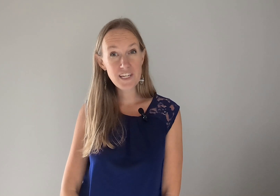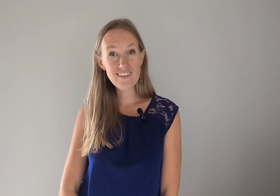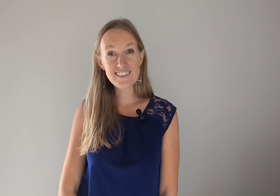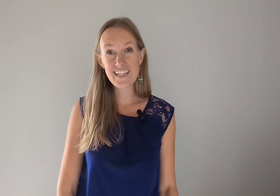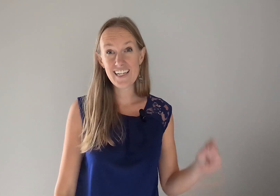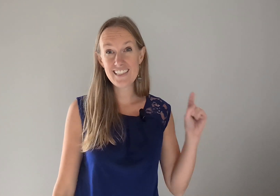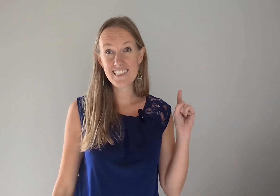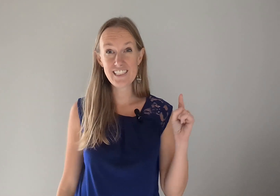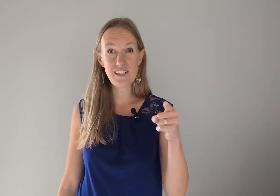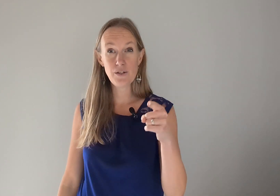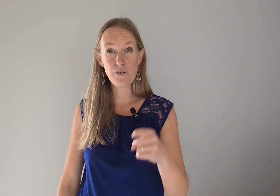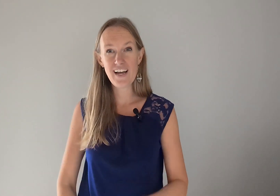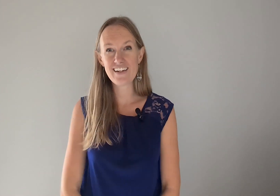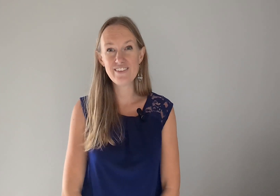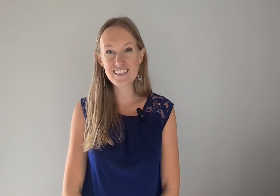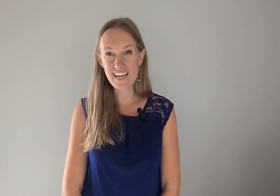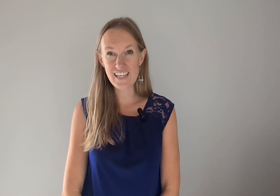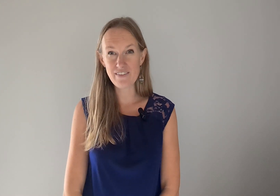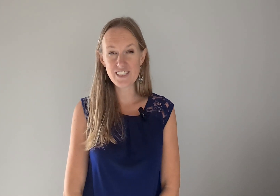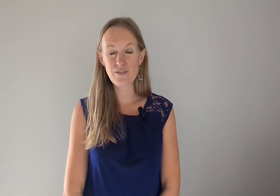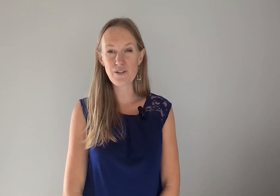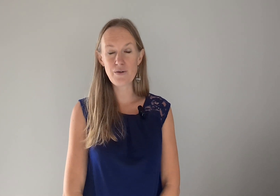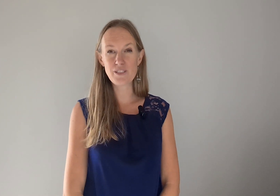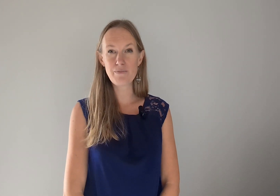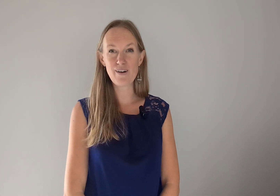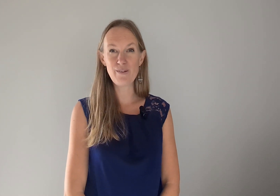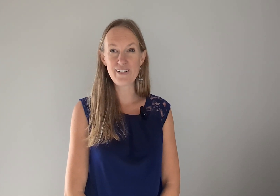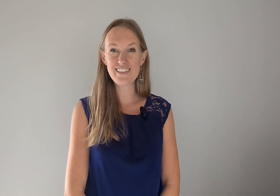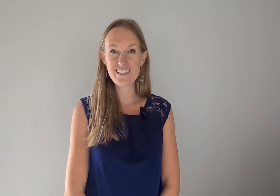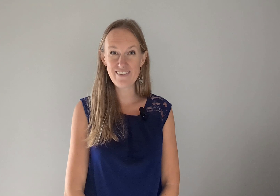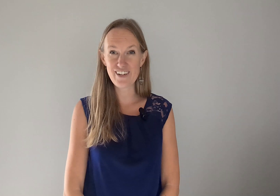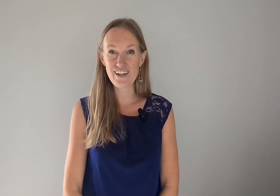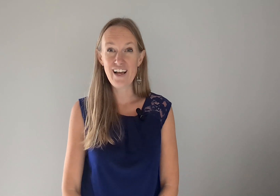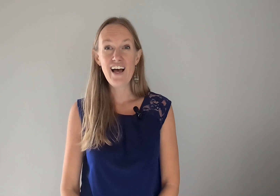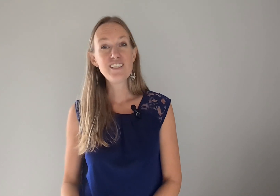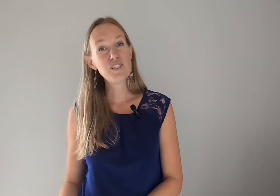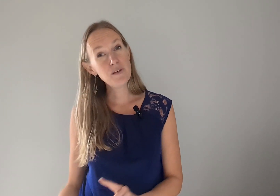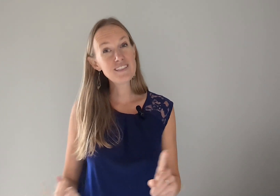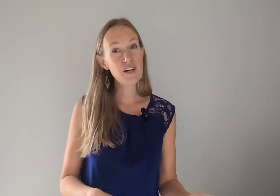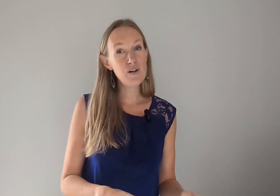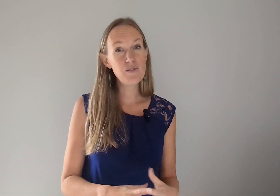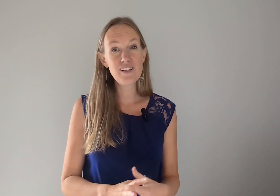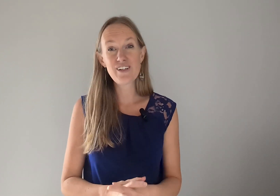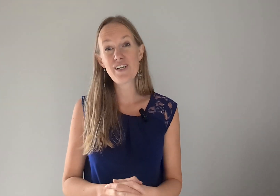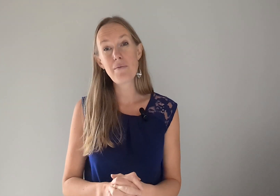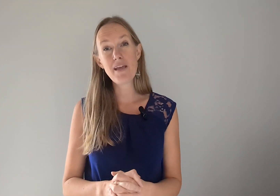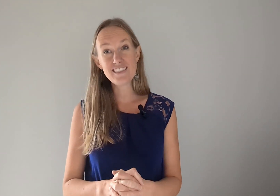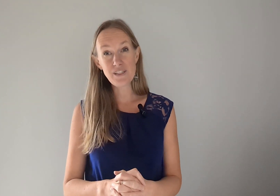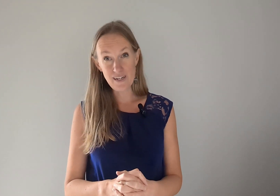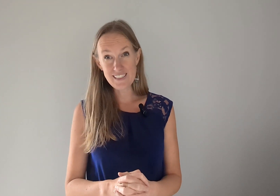channel dedicated to teaching you how to use sign language in order to worship our Lord and Savior. 2 weeks ago, we learned Amazing Grace,